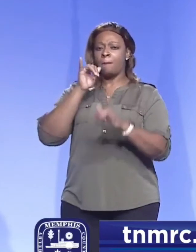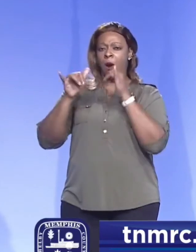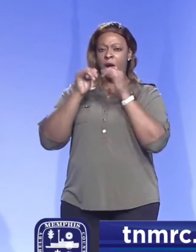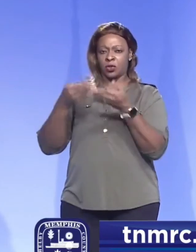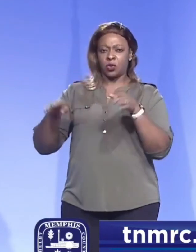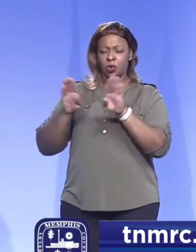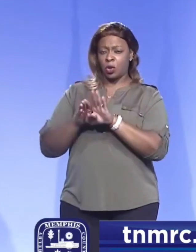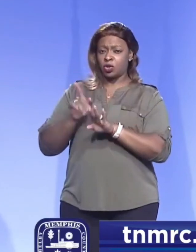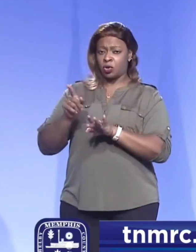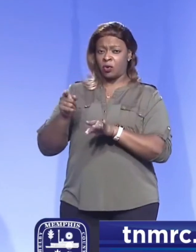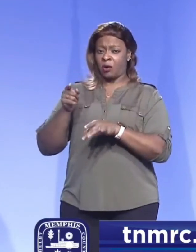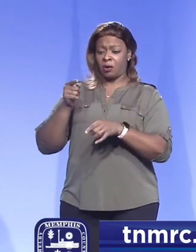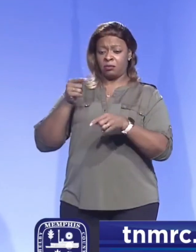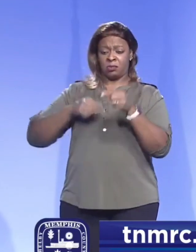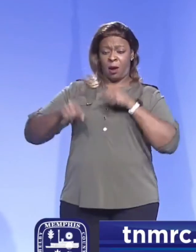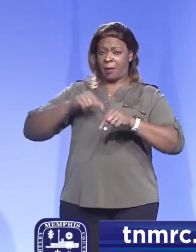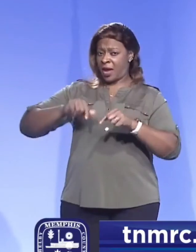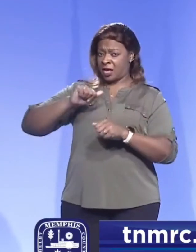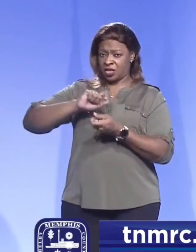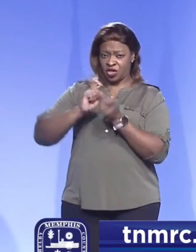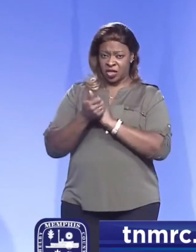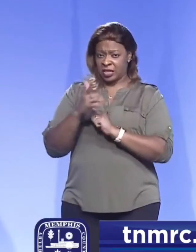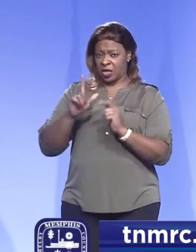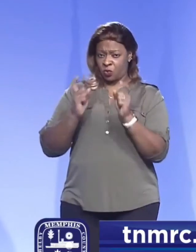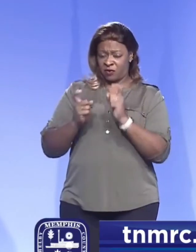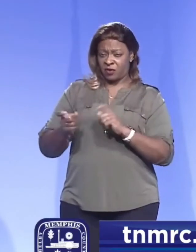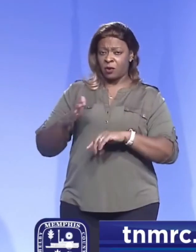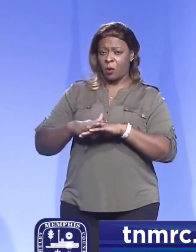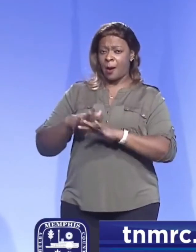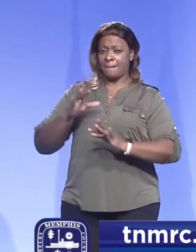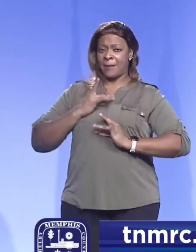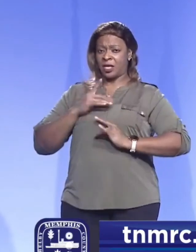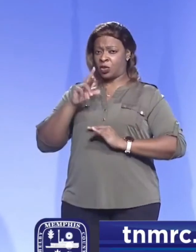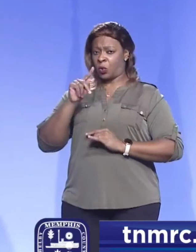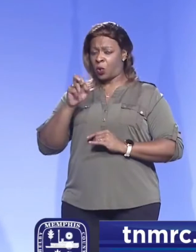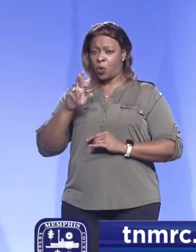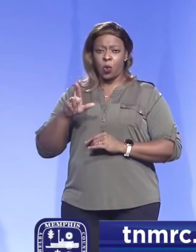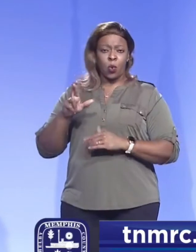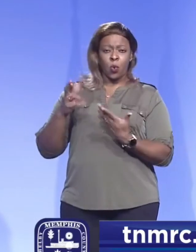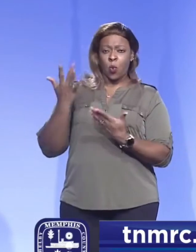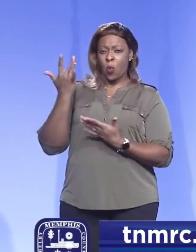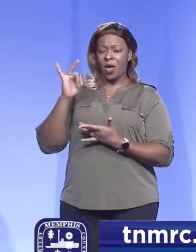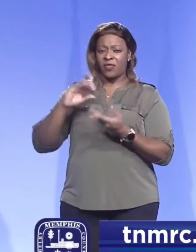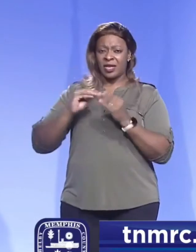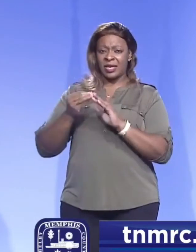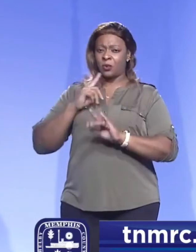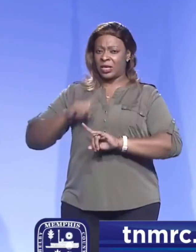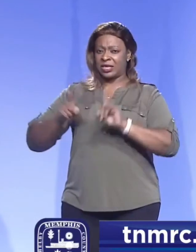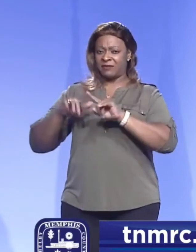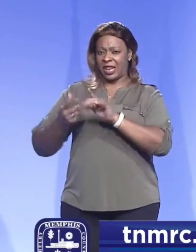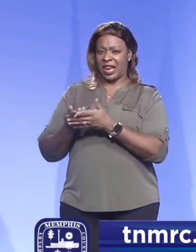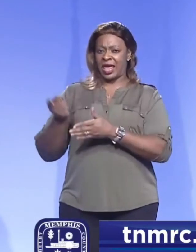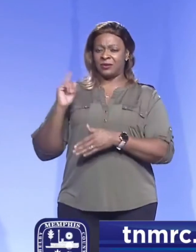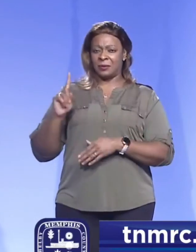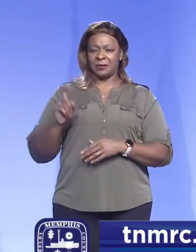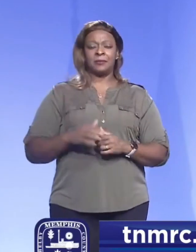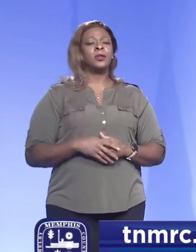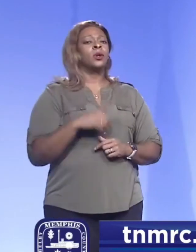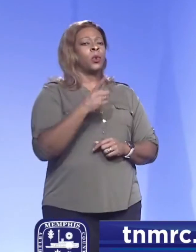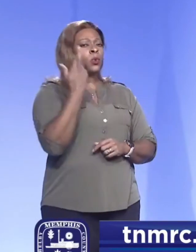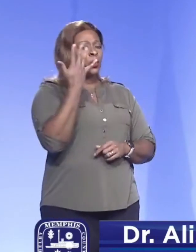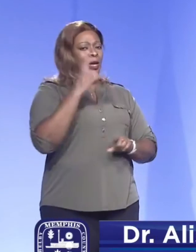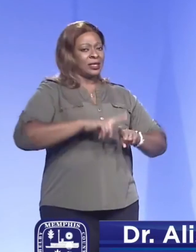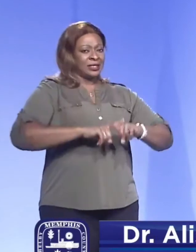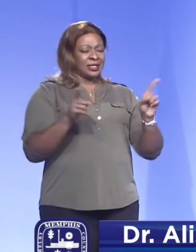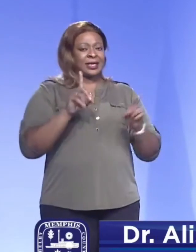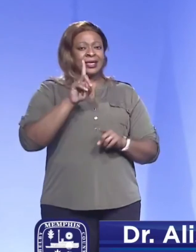Have you gone back and changed anything and made some revisions on the positivity rates, or why are those numbers different? So one of the reasons they're different, and